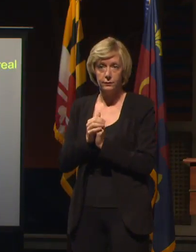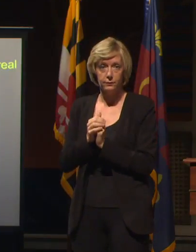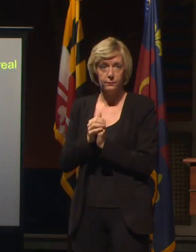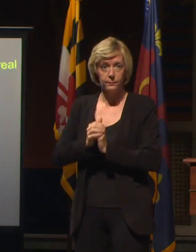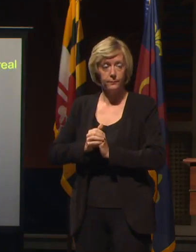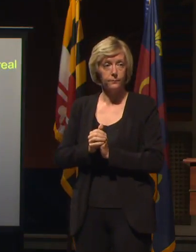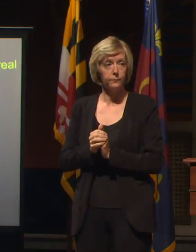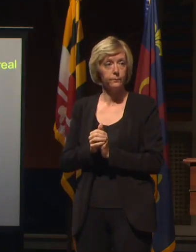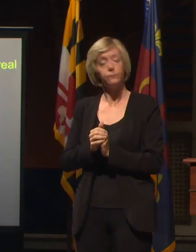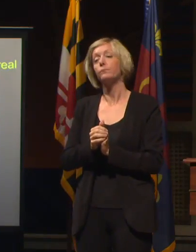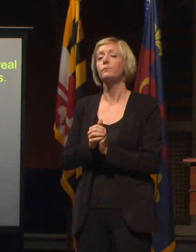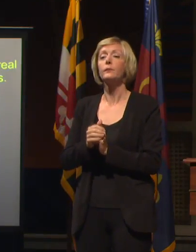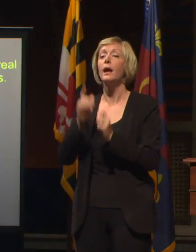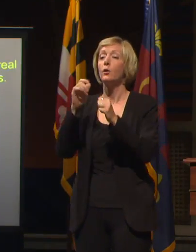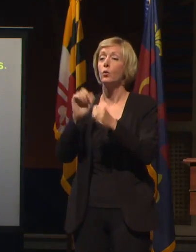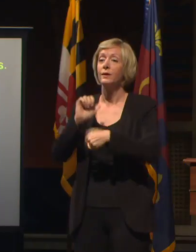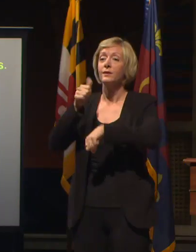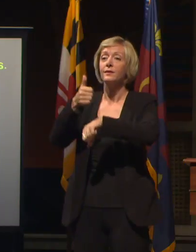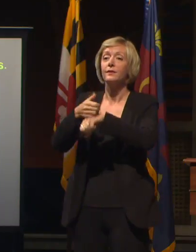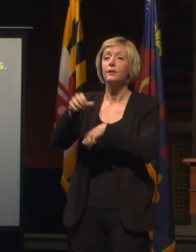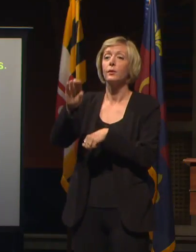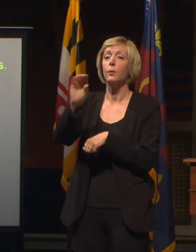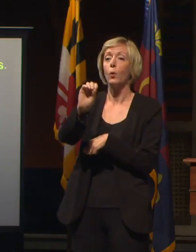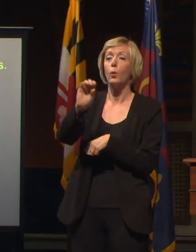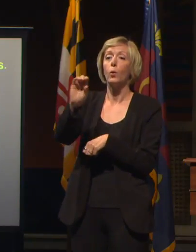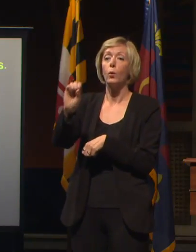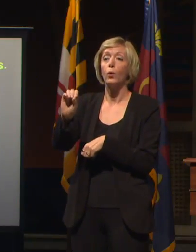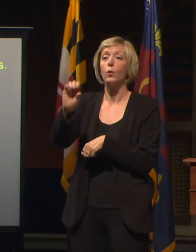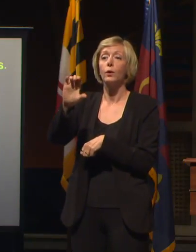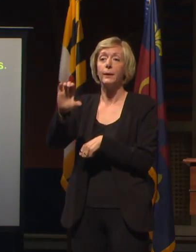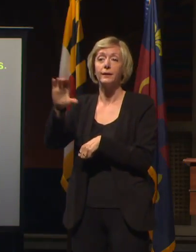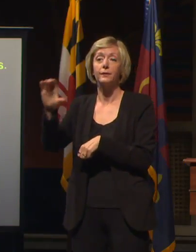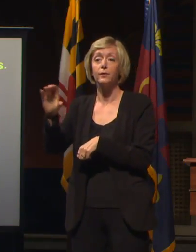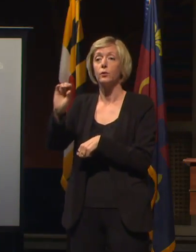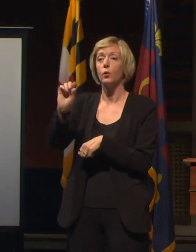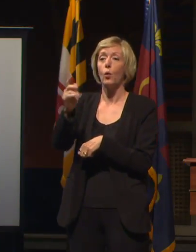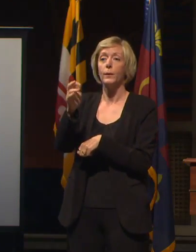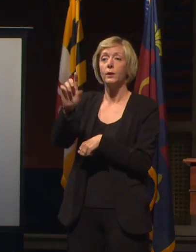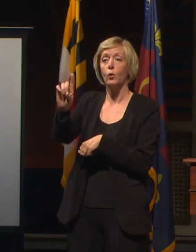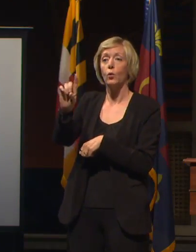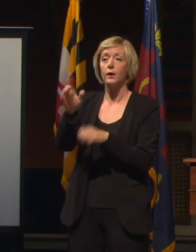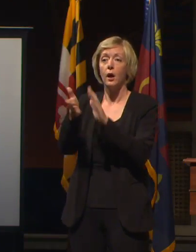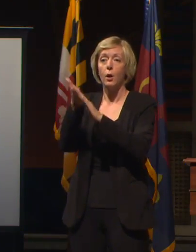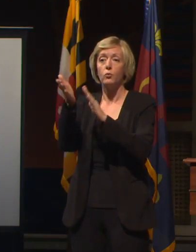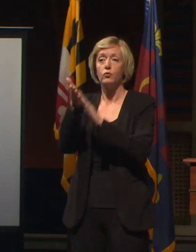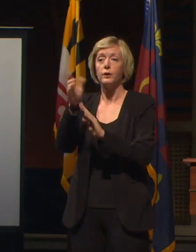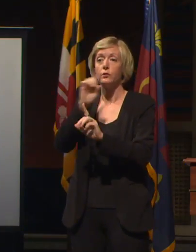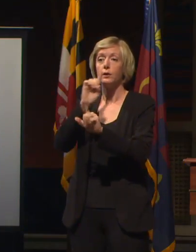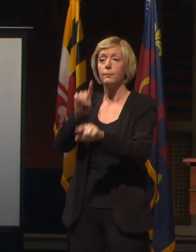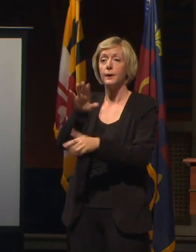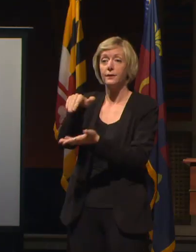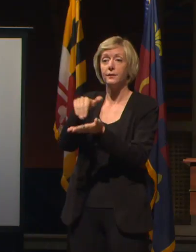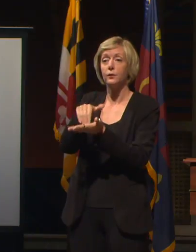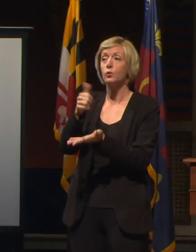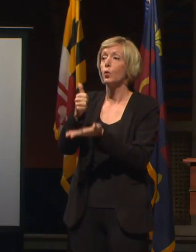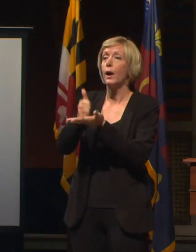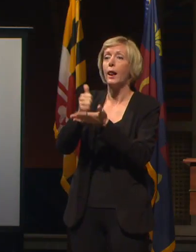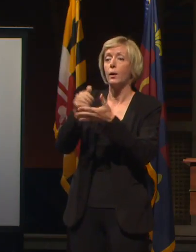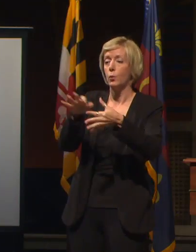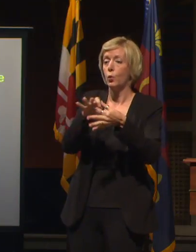we activated the Opioid Operational Command Center to more rapidly coordinate between state, local, and